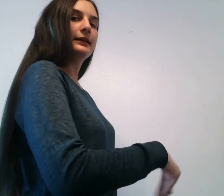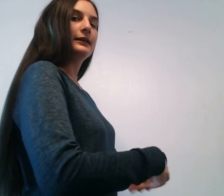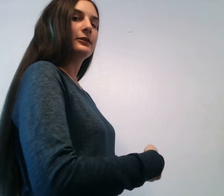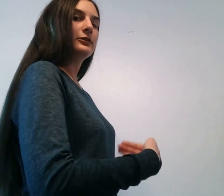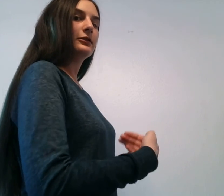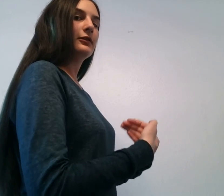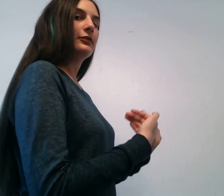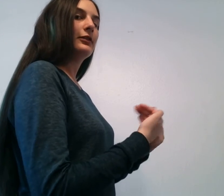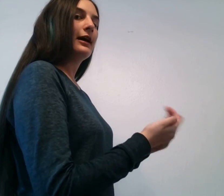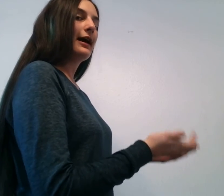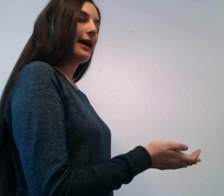In toward yourself. How.